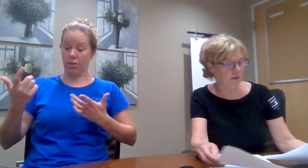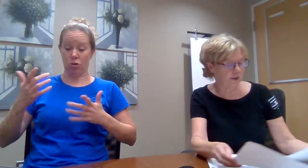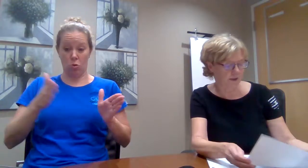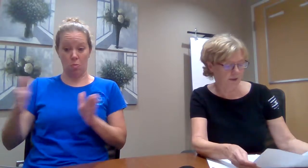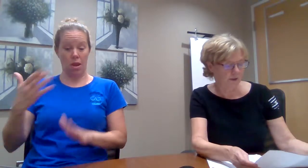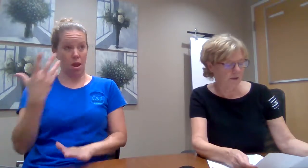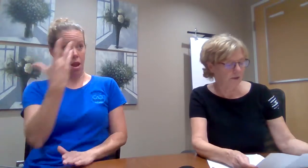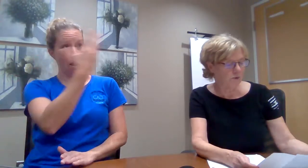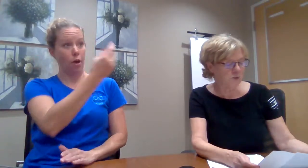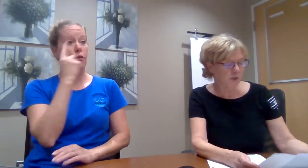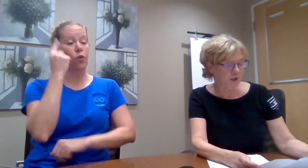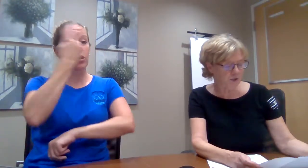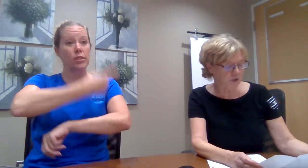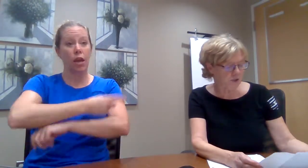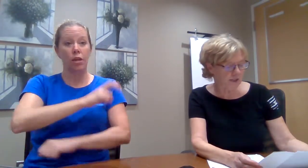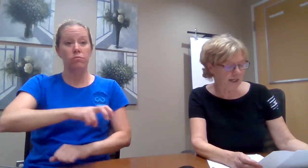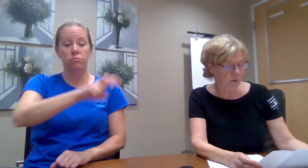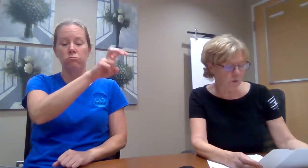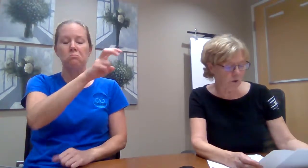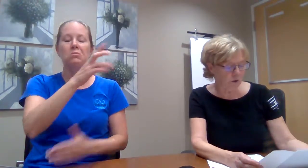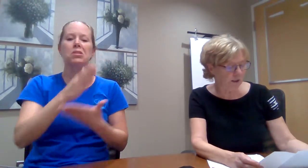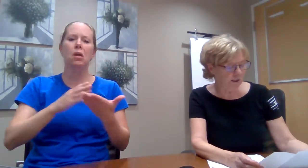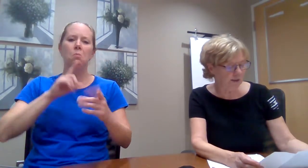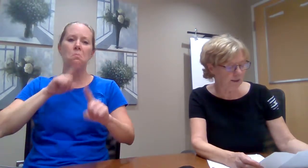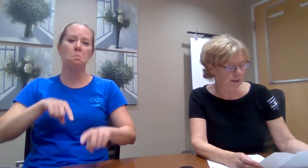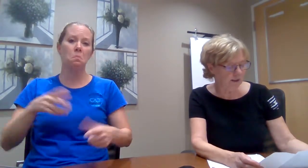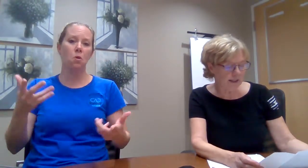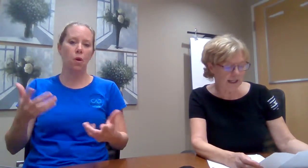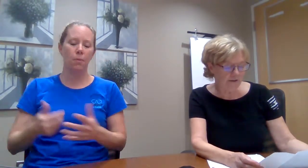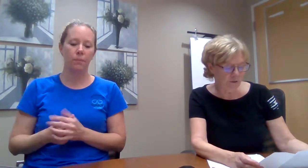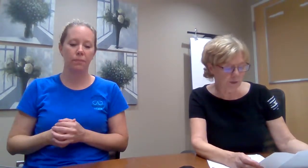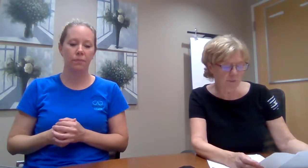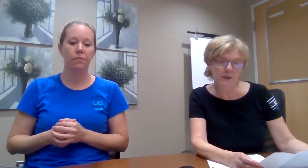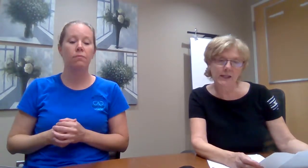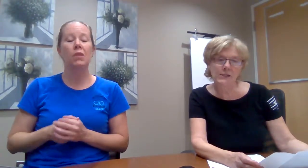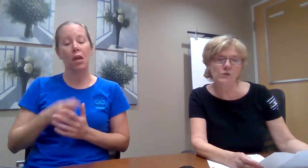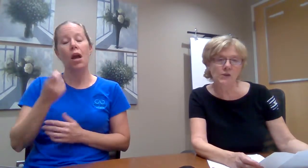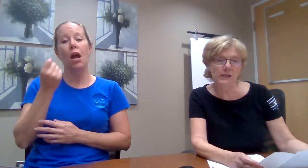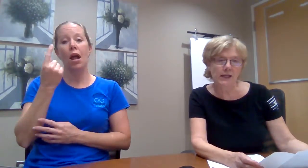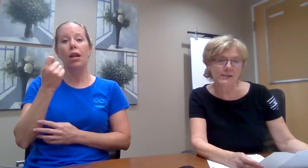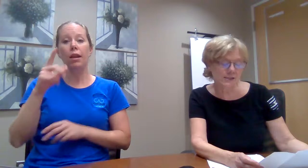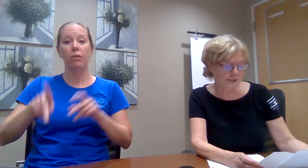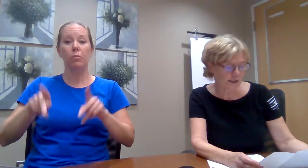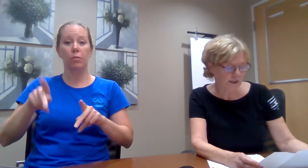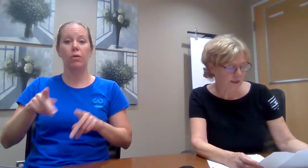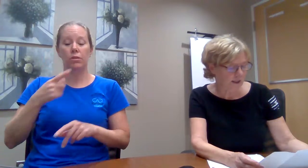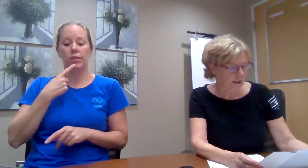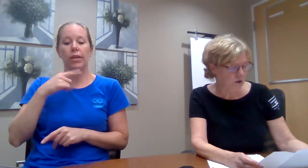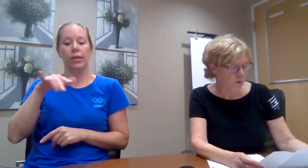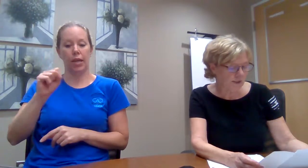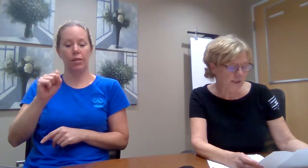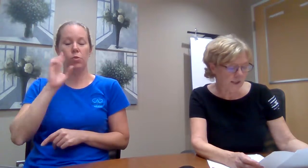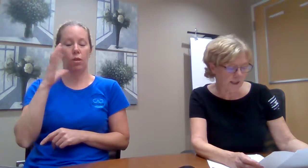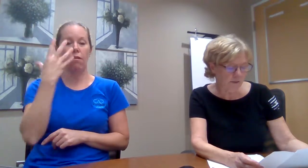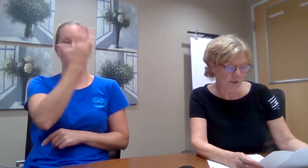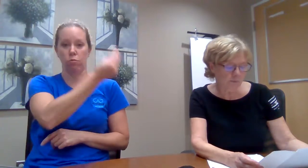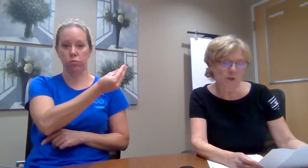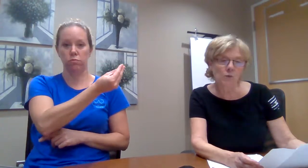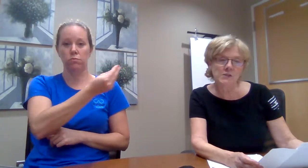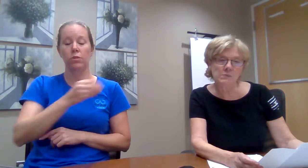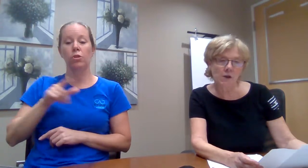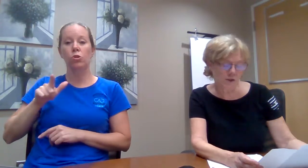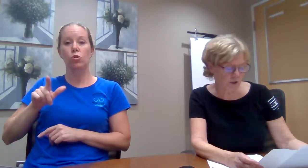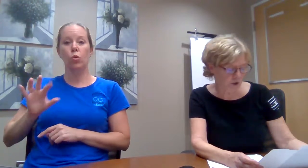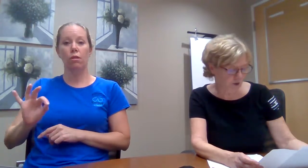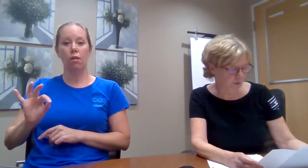trip? The responses to that were 11 people answered yes, and 29